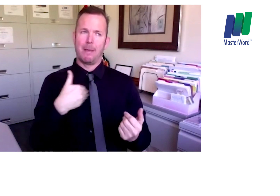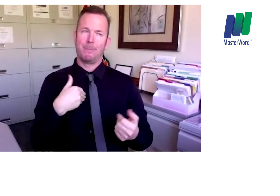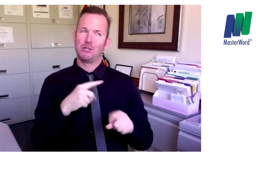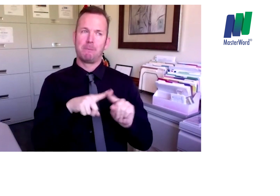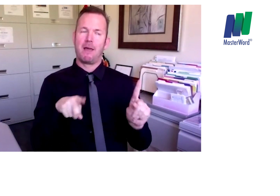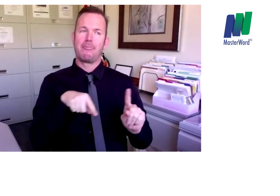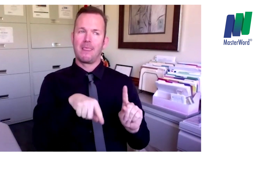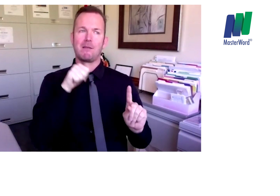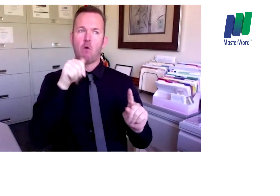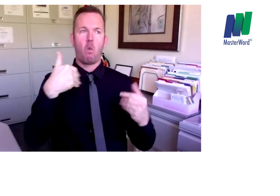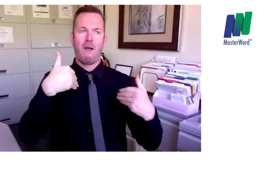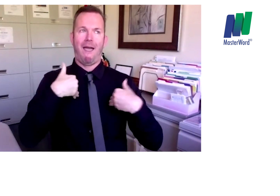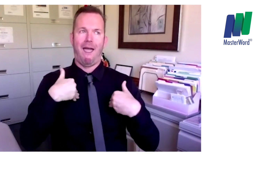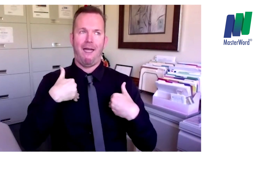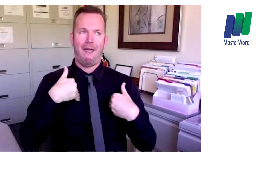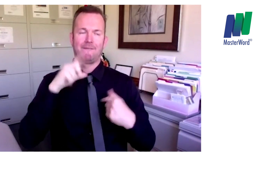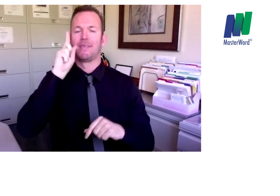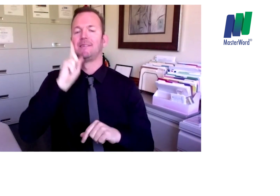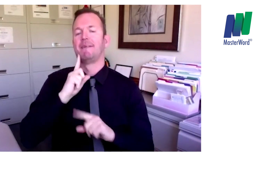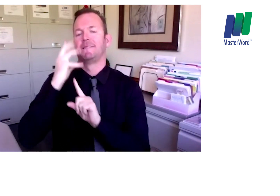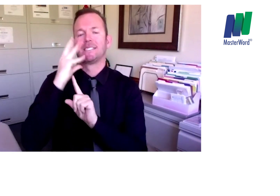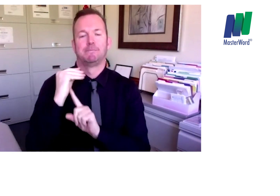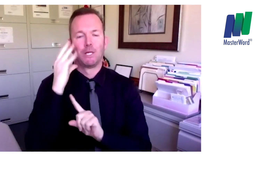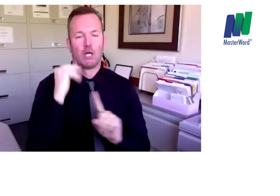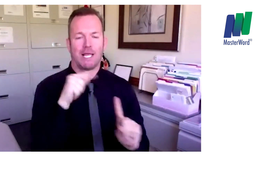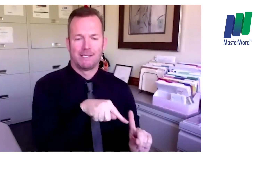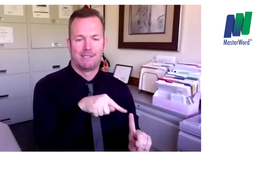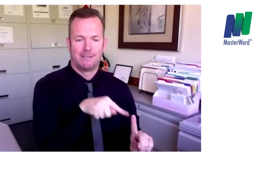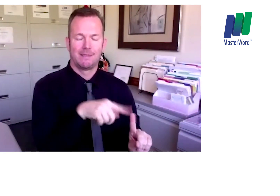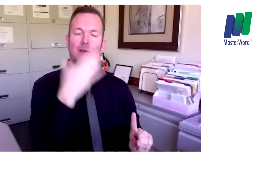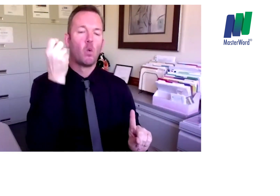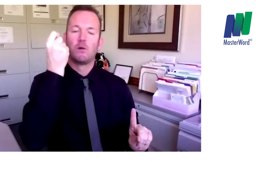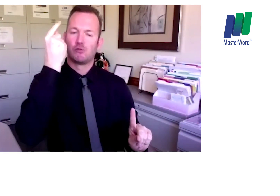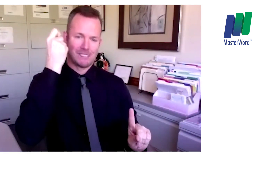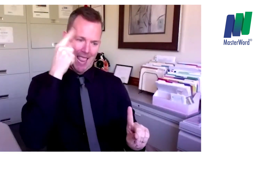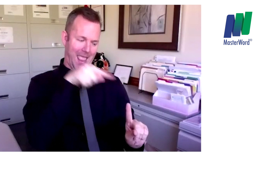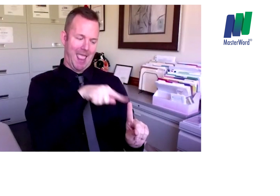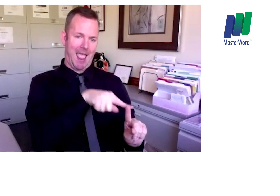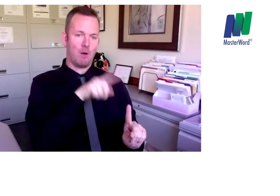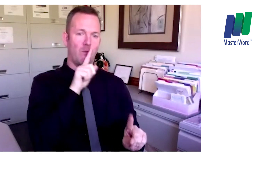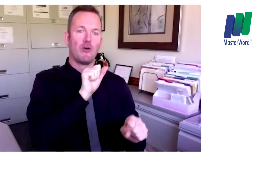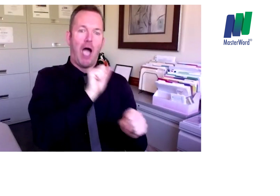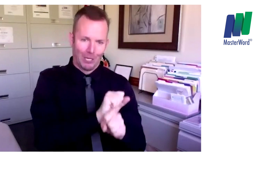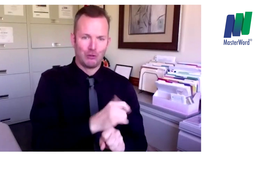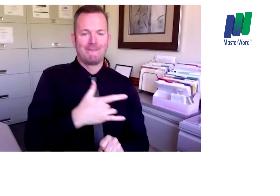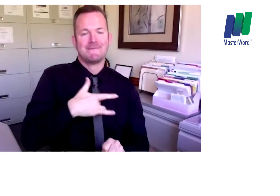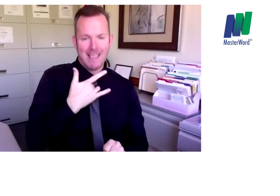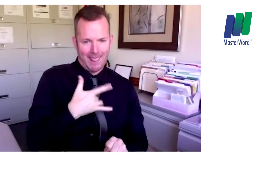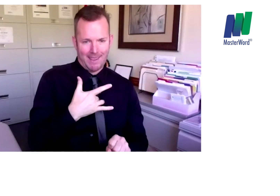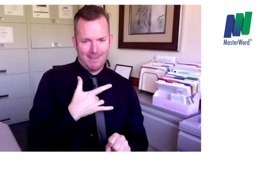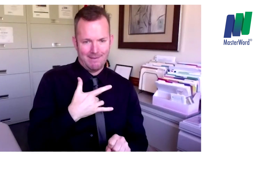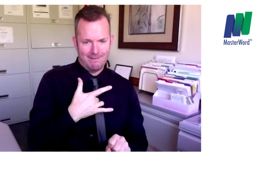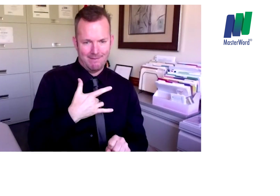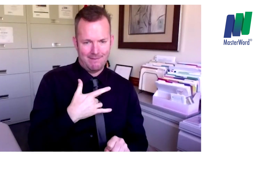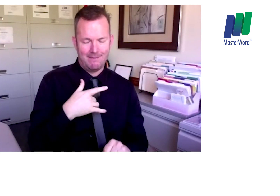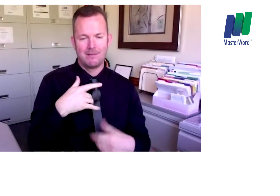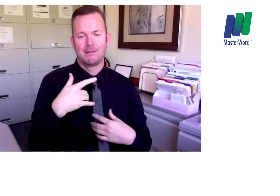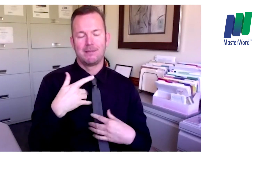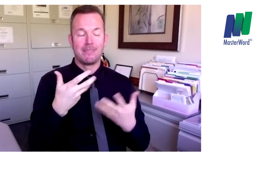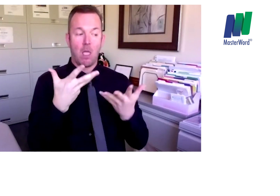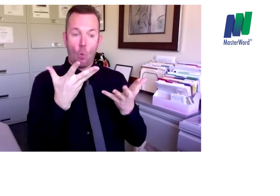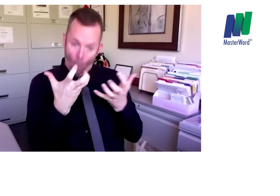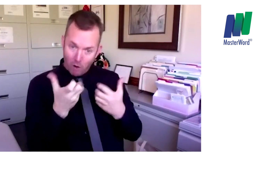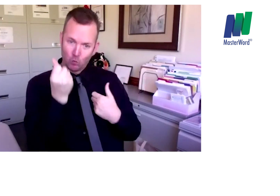back to the home environment or family members are not necessarily even able to express or support a deaf family member because they don't have that